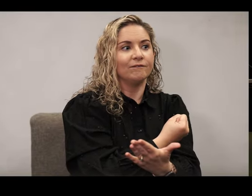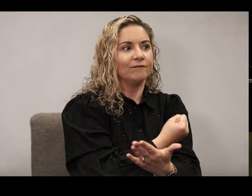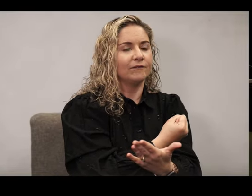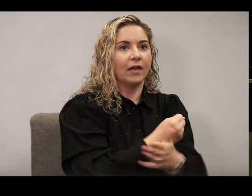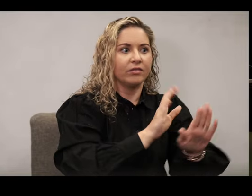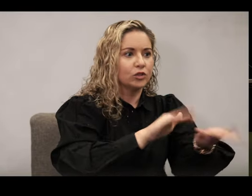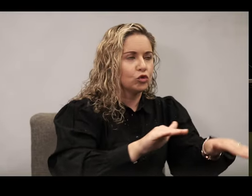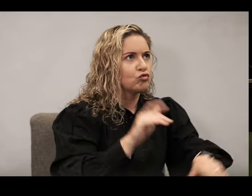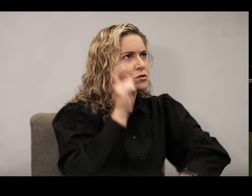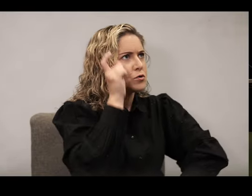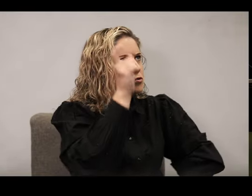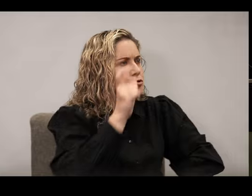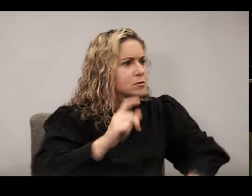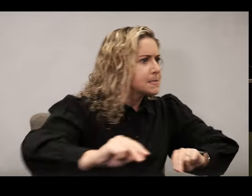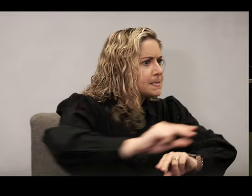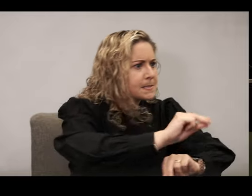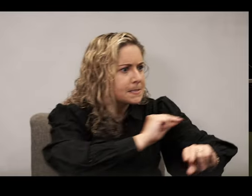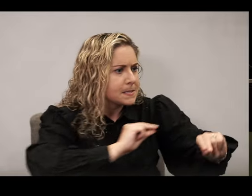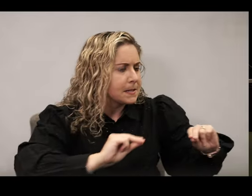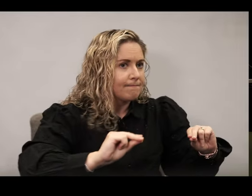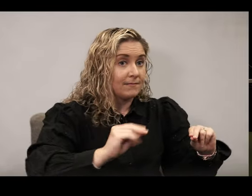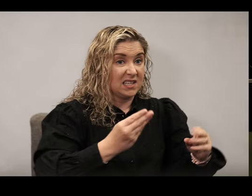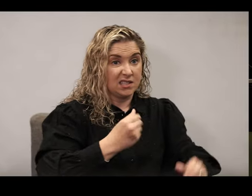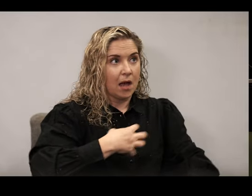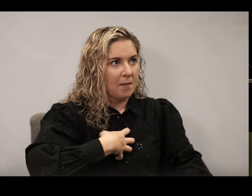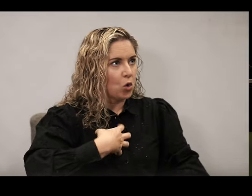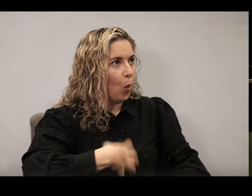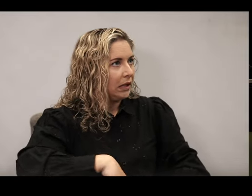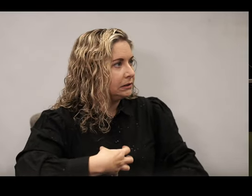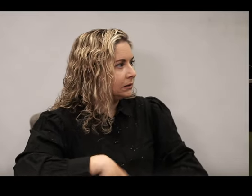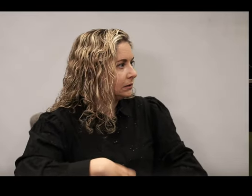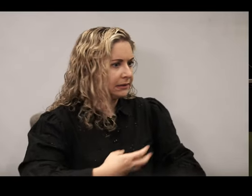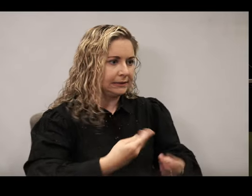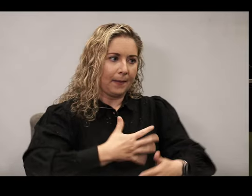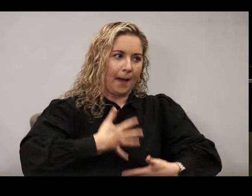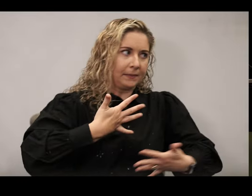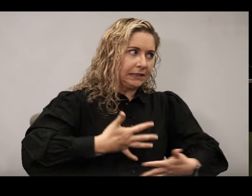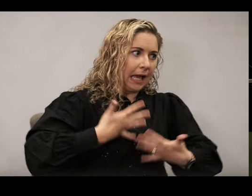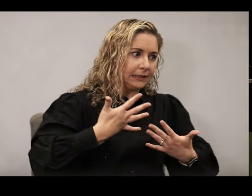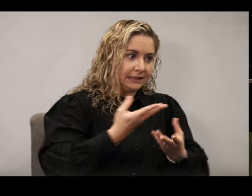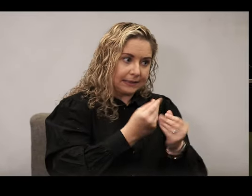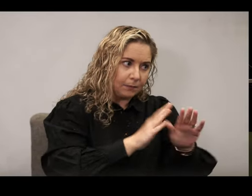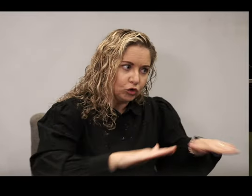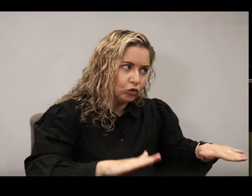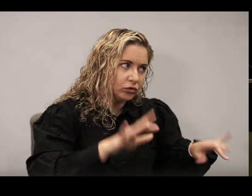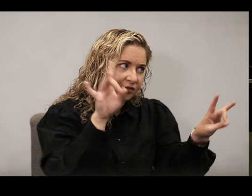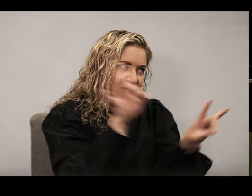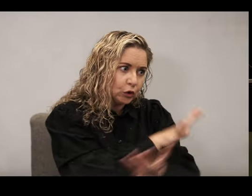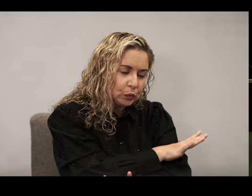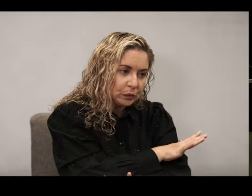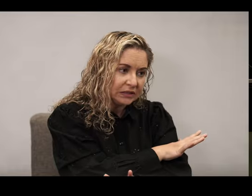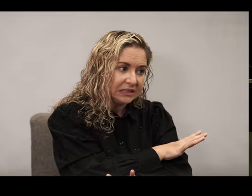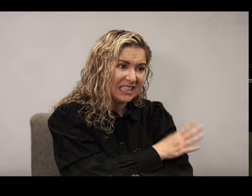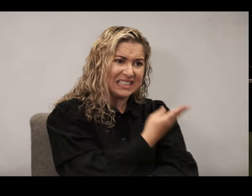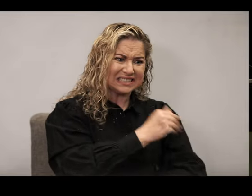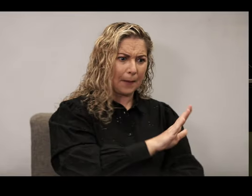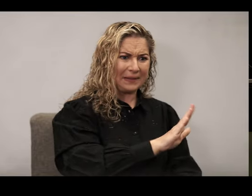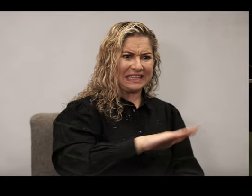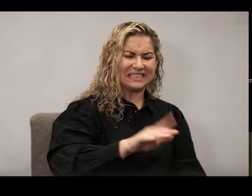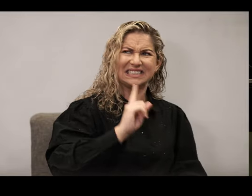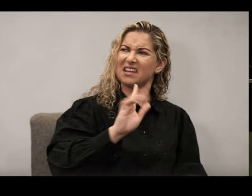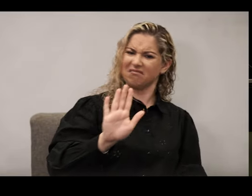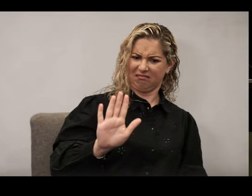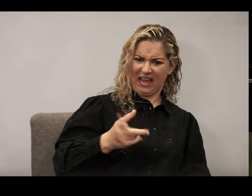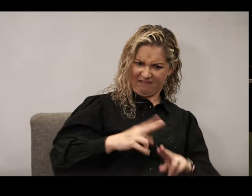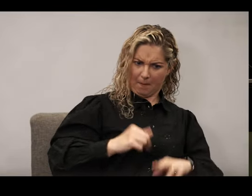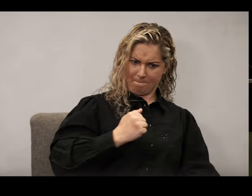of conversation. There were people annoyed. There were people upset. There were people confused. There were people concerned. There were kids saying things like, not if it